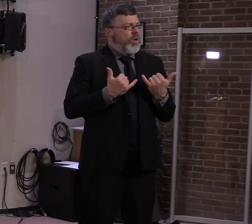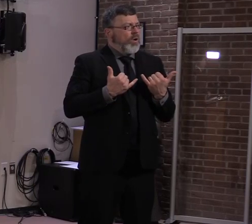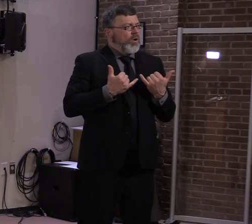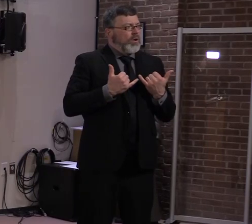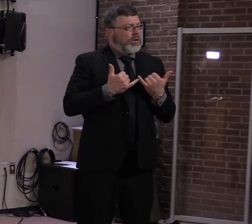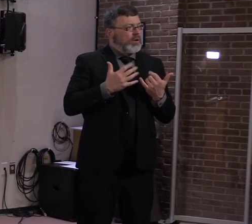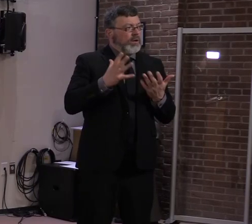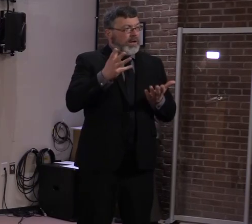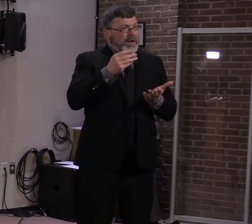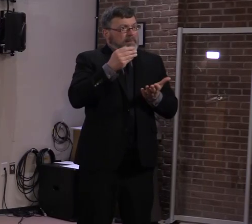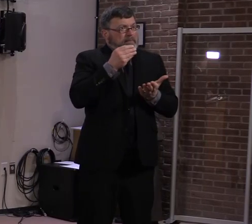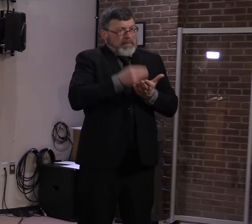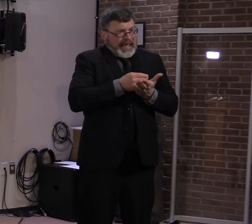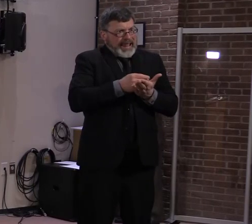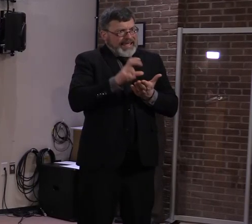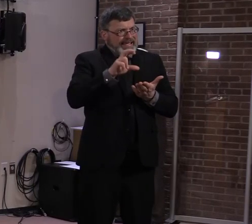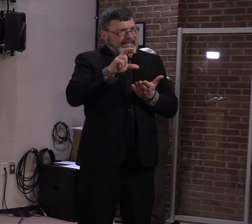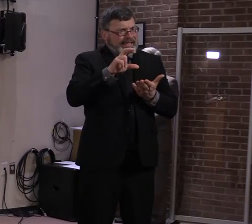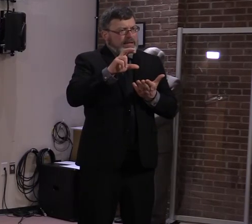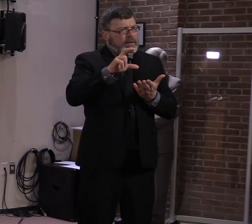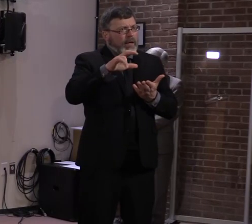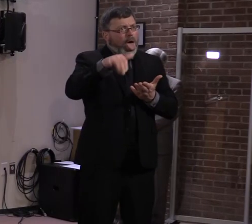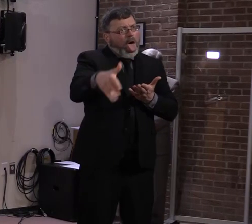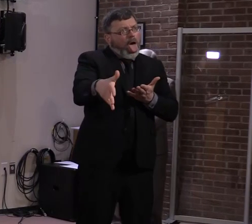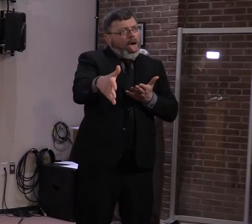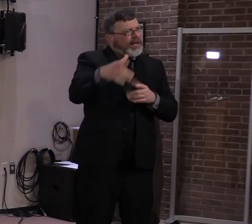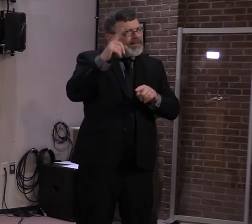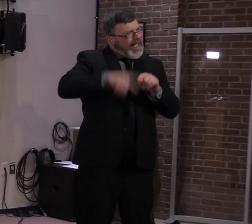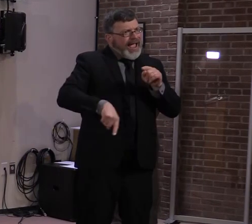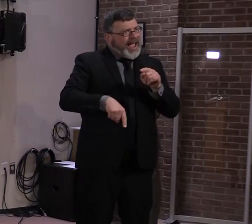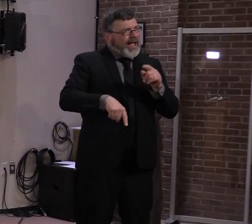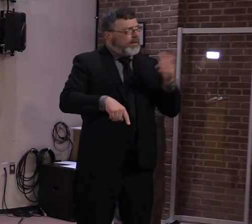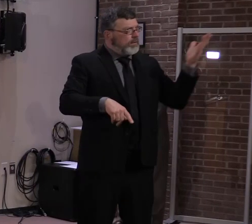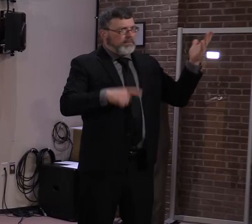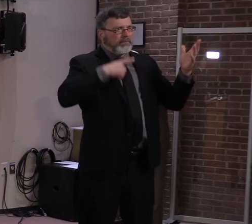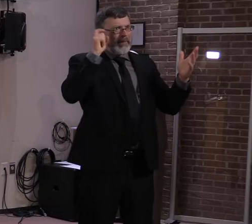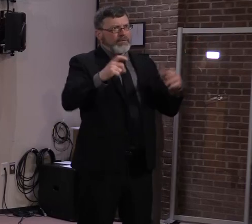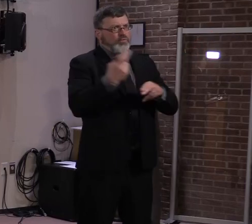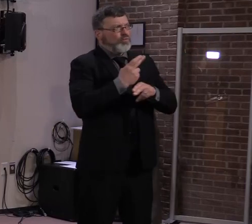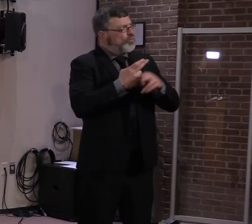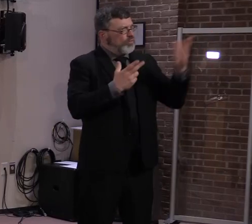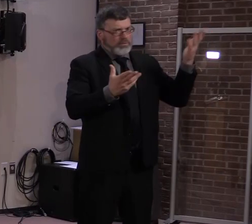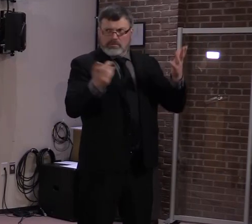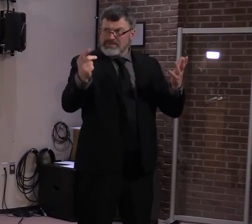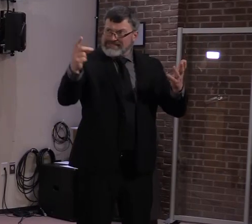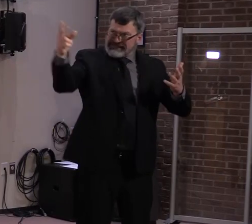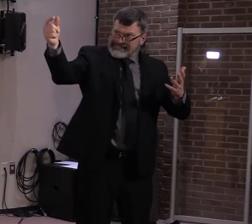We have an opportunity to really, really make a difference here in this state.